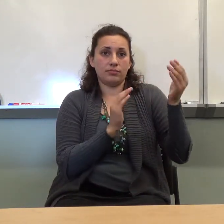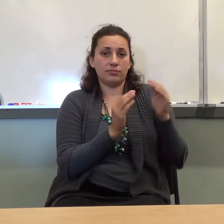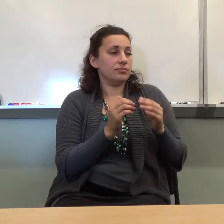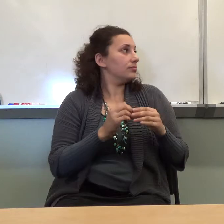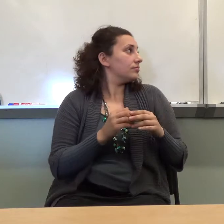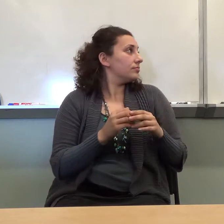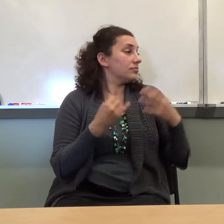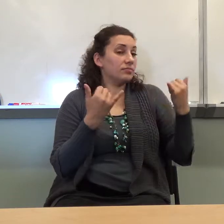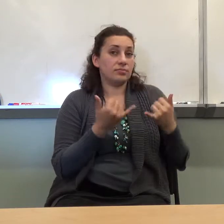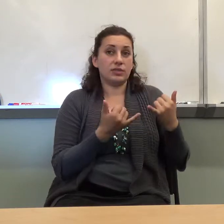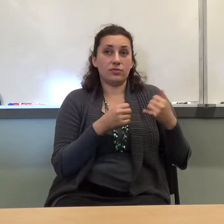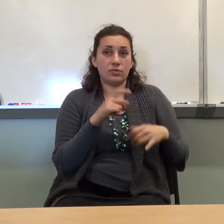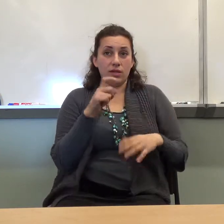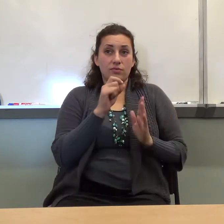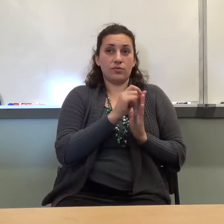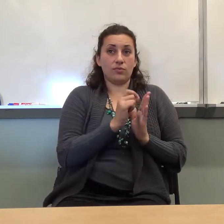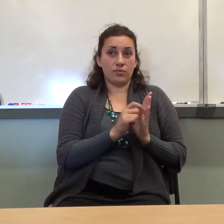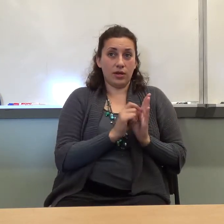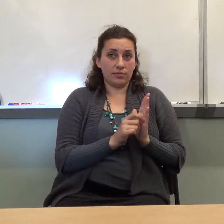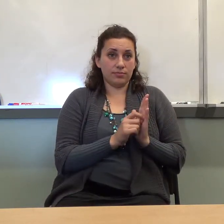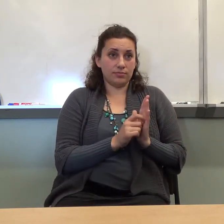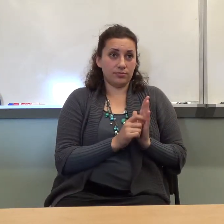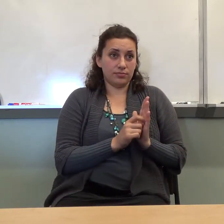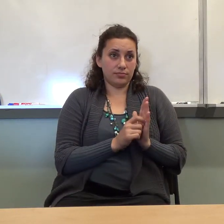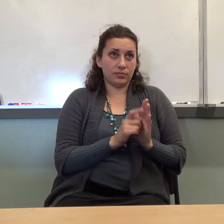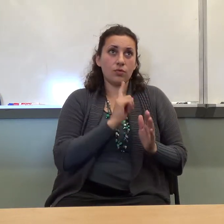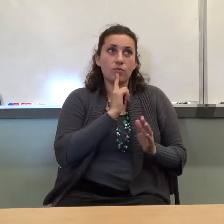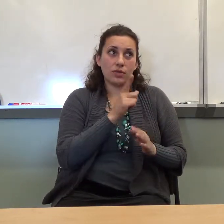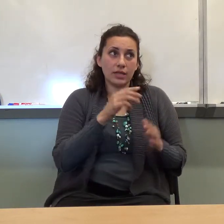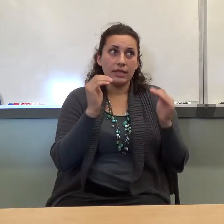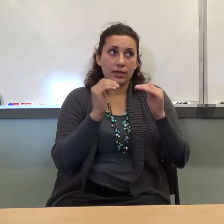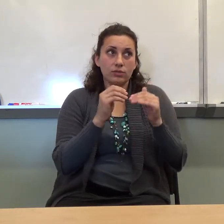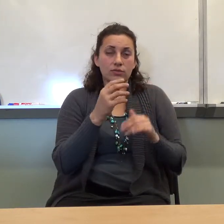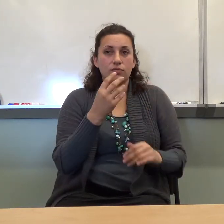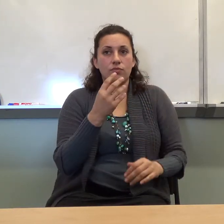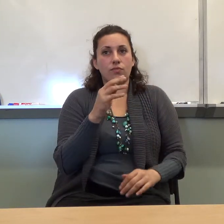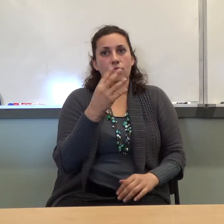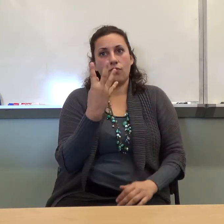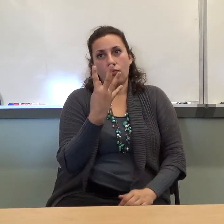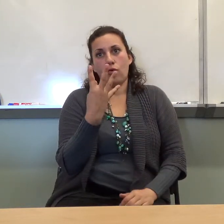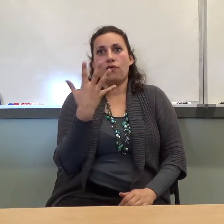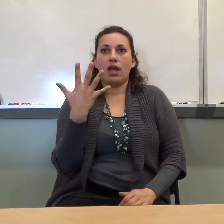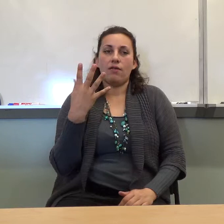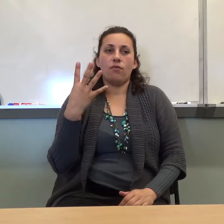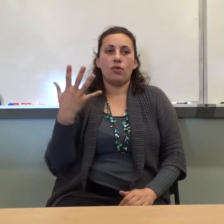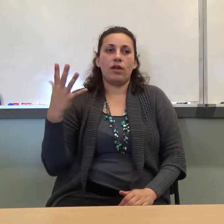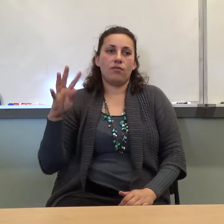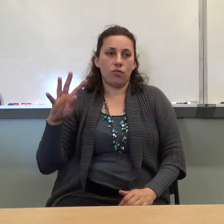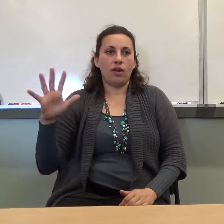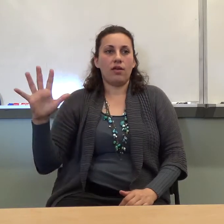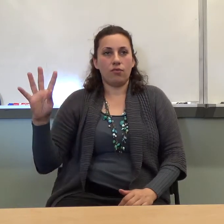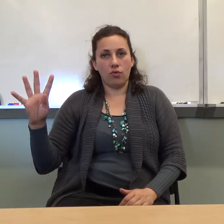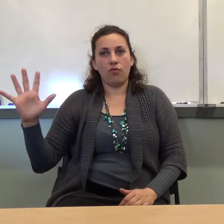there and write that as it really is. That's 4, 5, 4, 5, 4, 5, 4, 5, and so